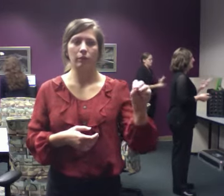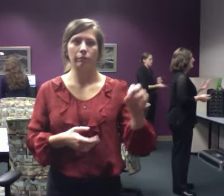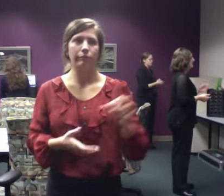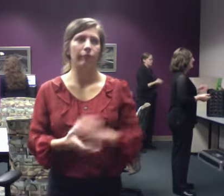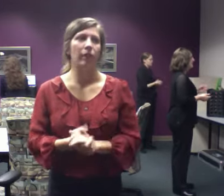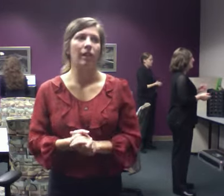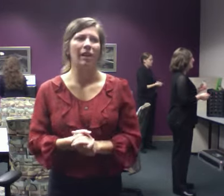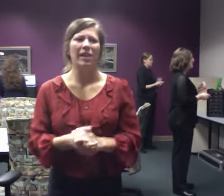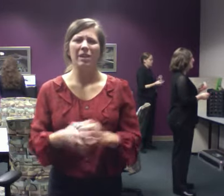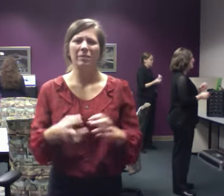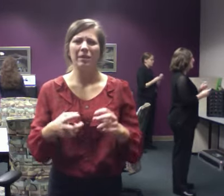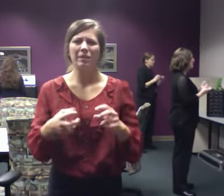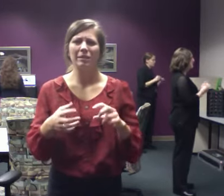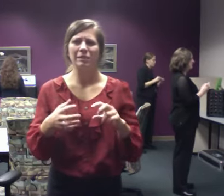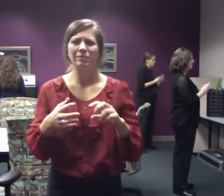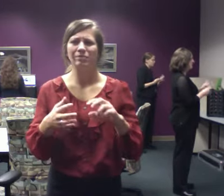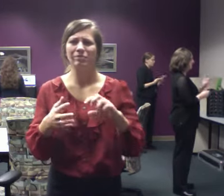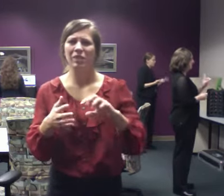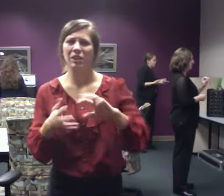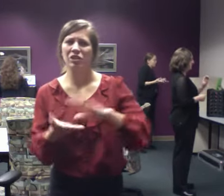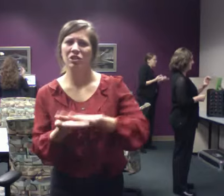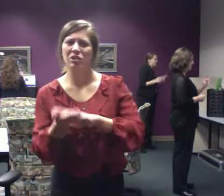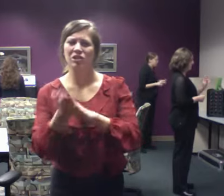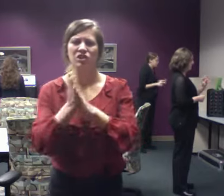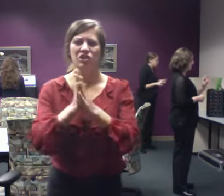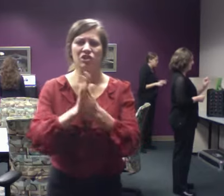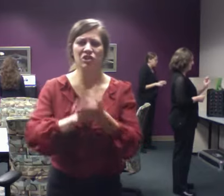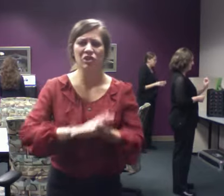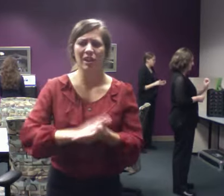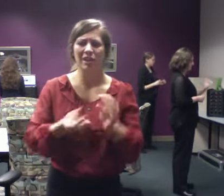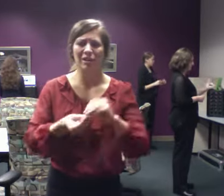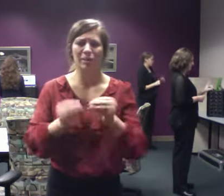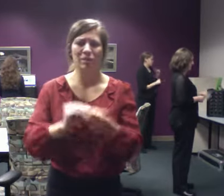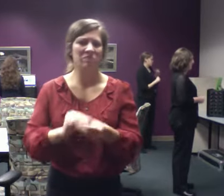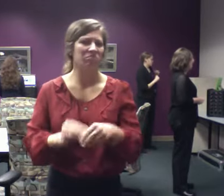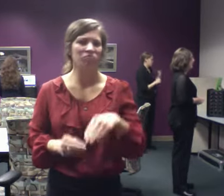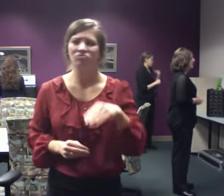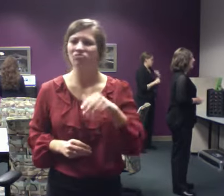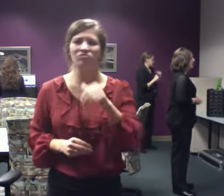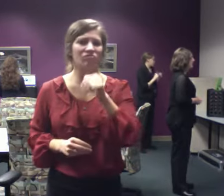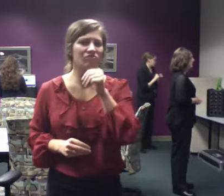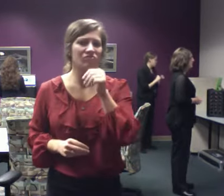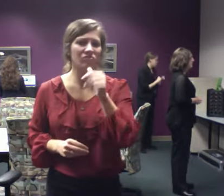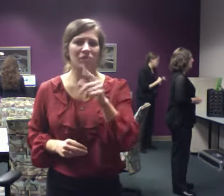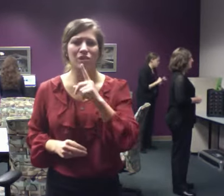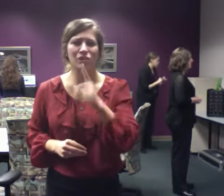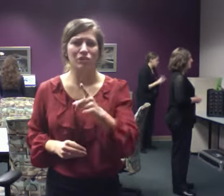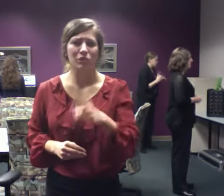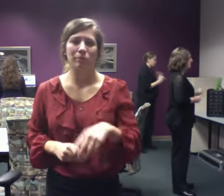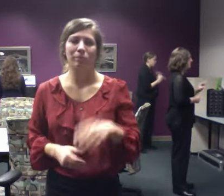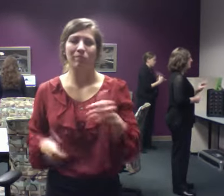This, like I said, was reported by the Soviets during what they called World War II, the Great Patriotic War, between 20 and